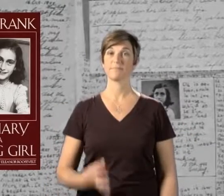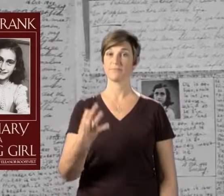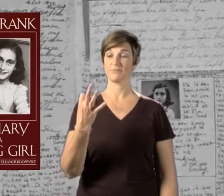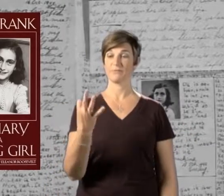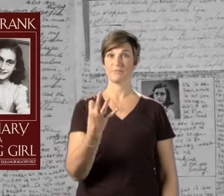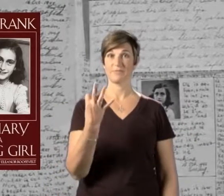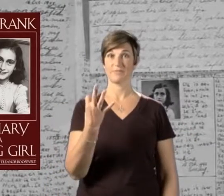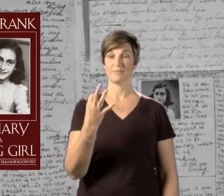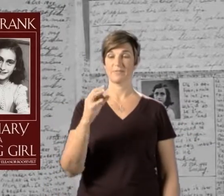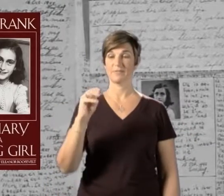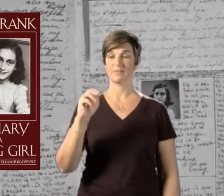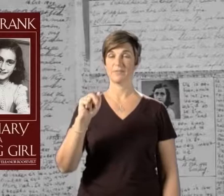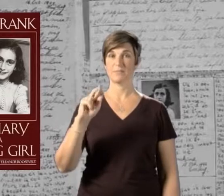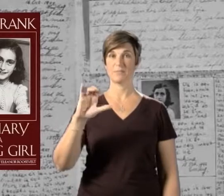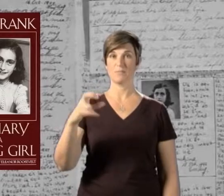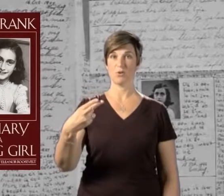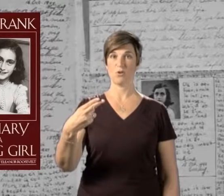Friday, March 17th,